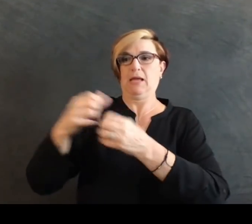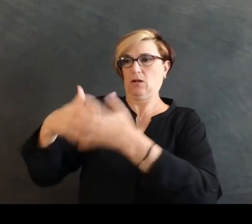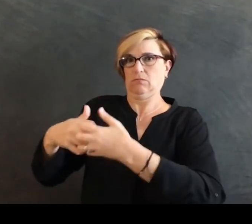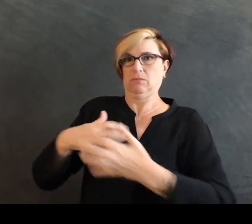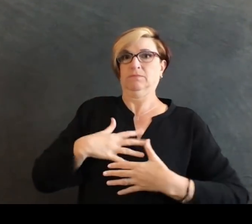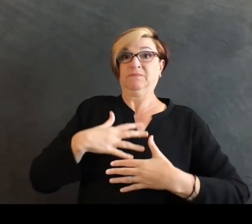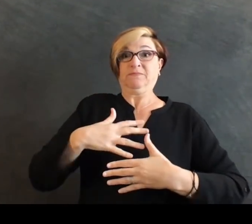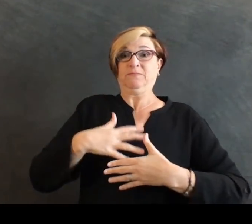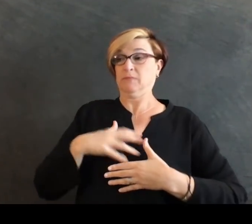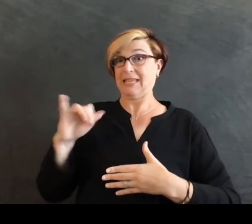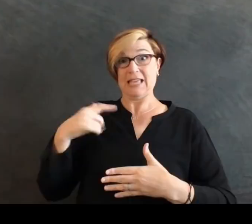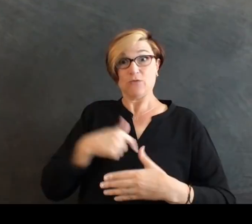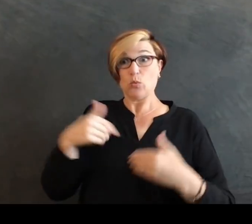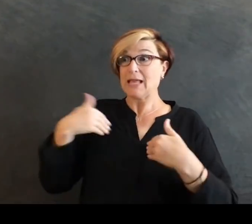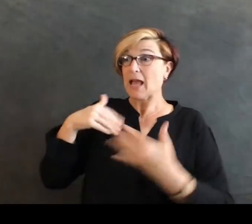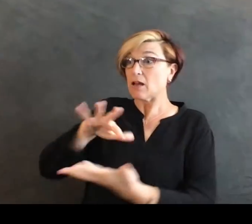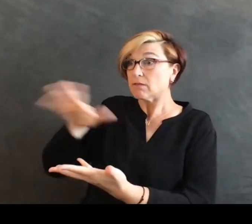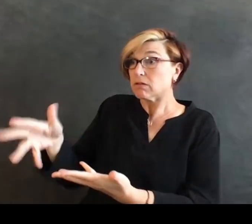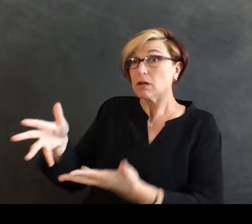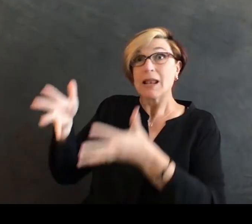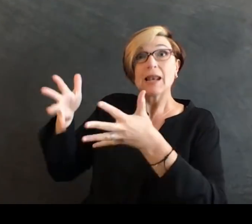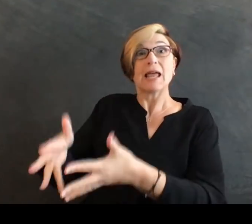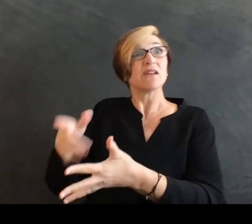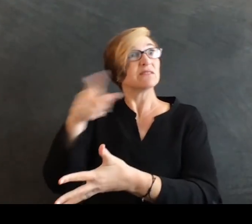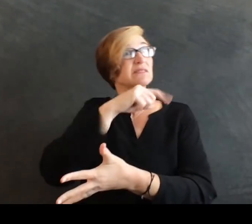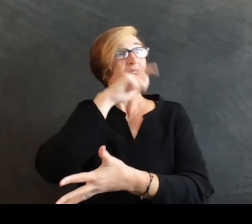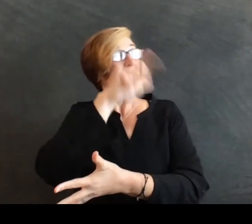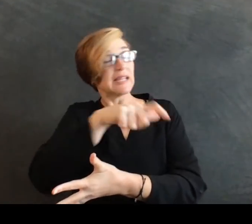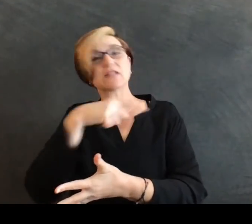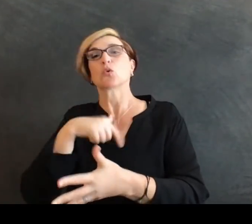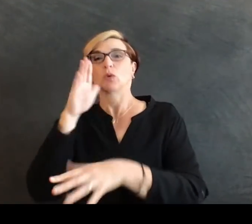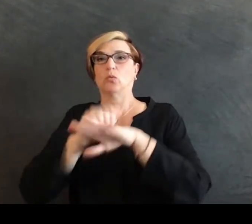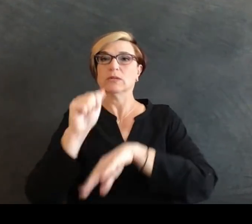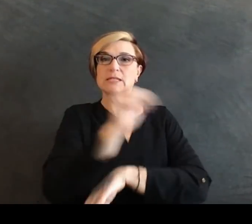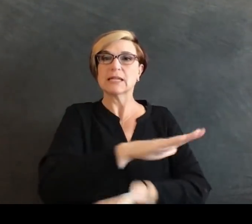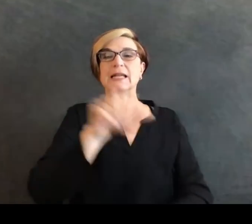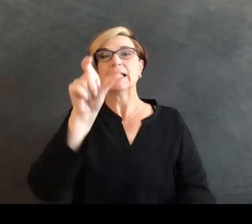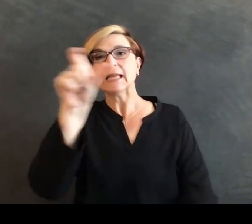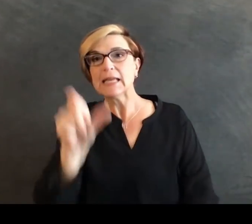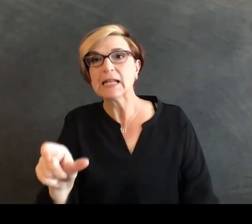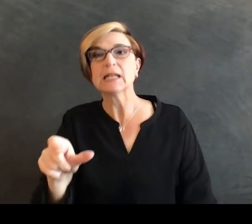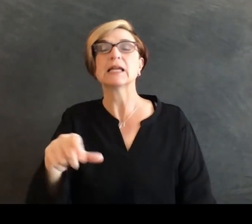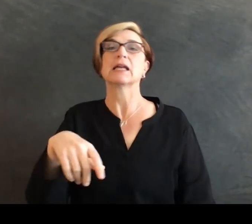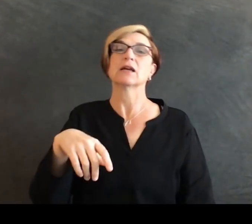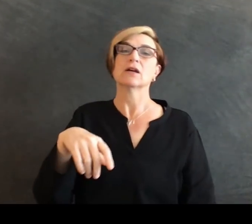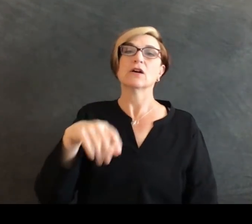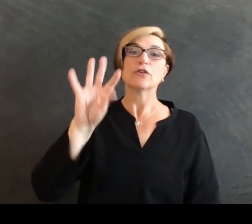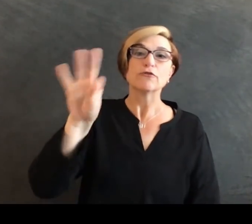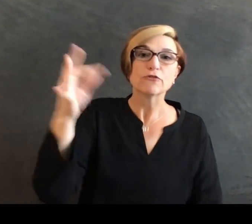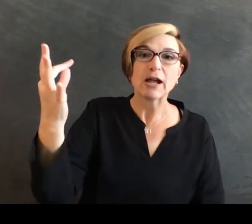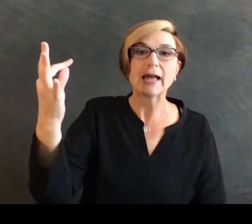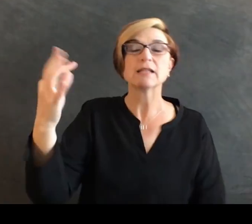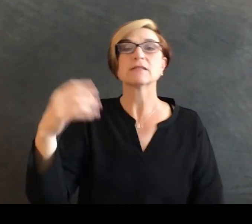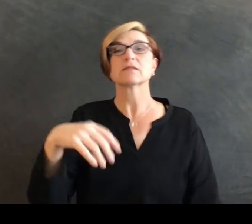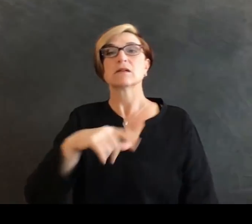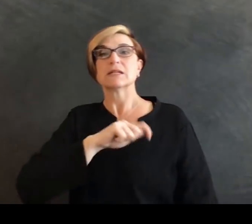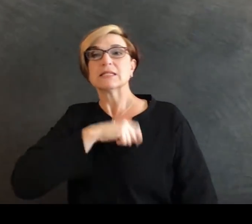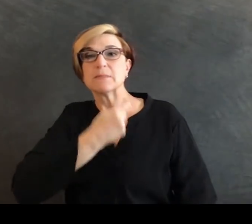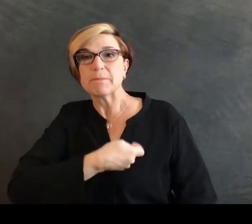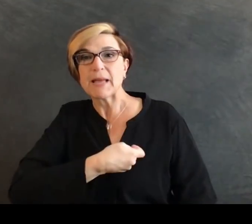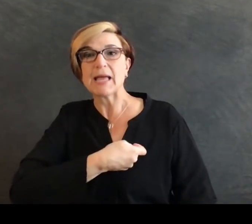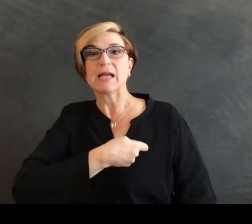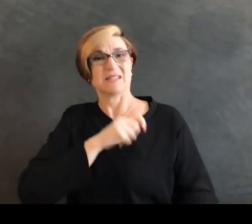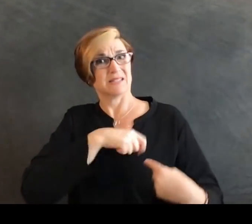sending them to France. We're going to be sending them to Spain, where they have tremendous problems, and other countries as